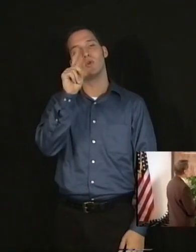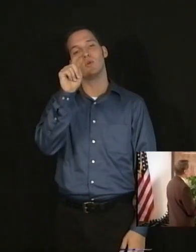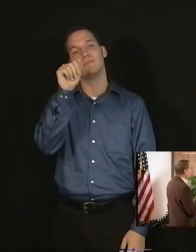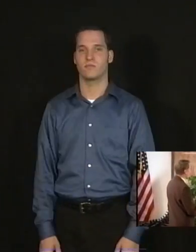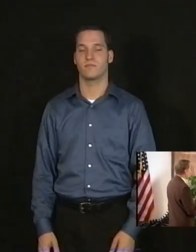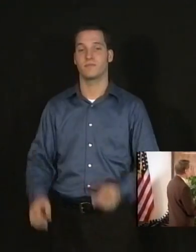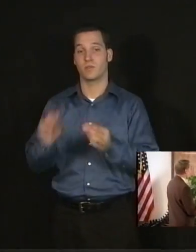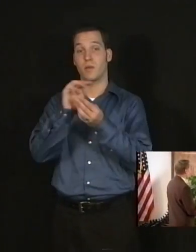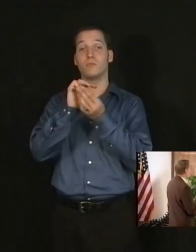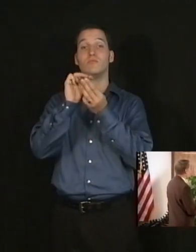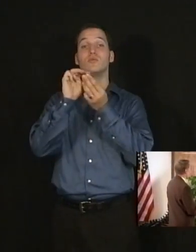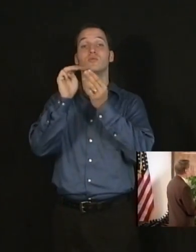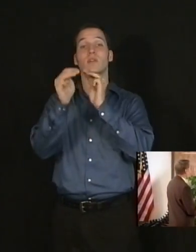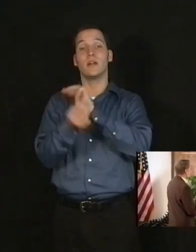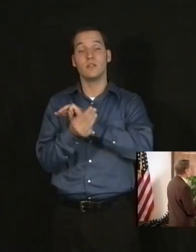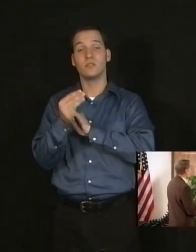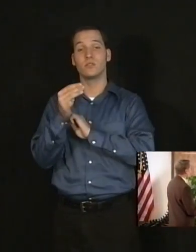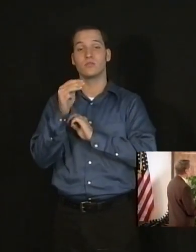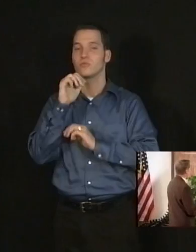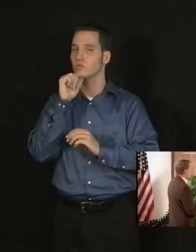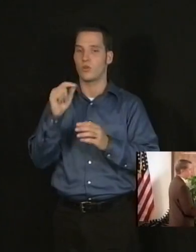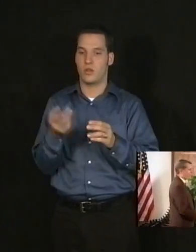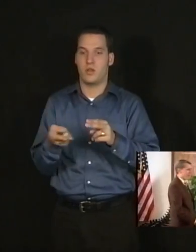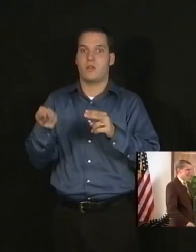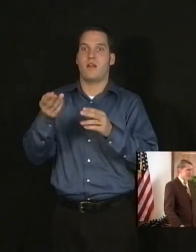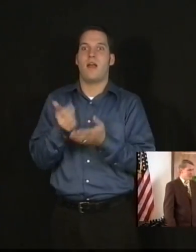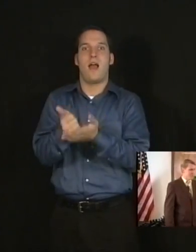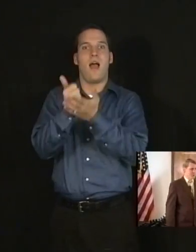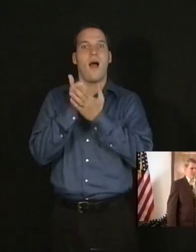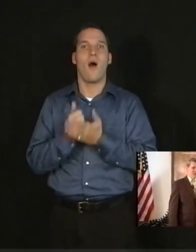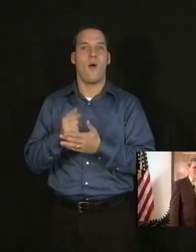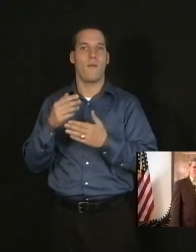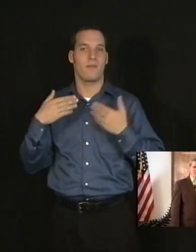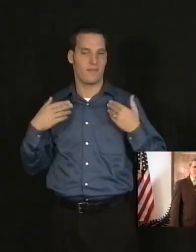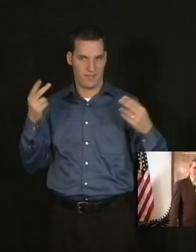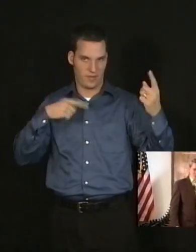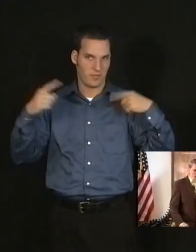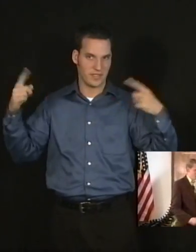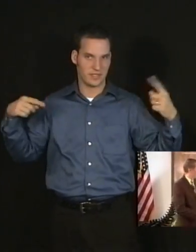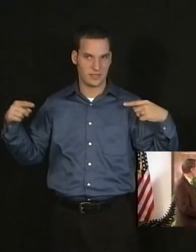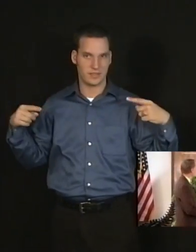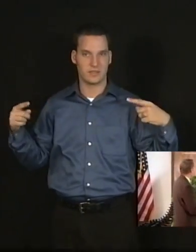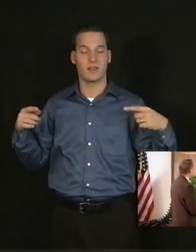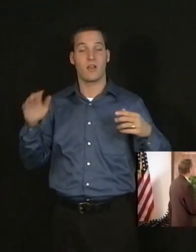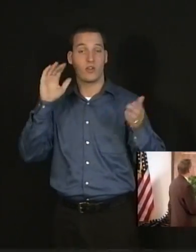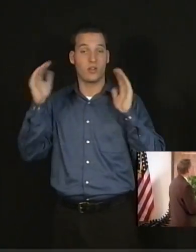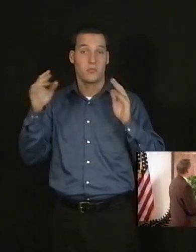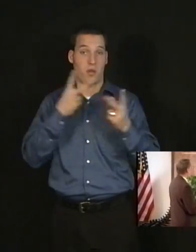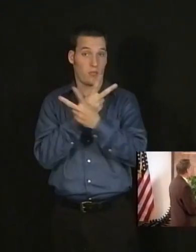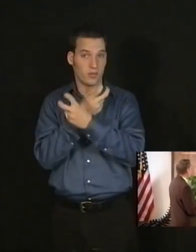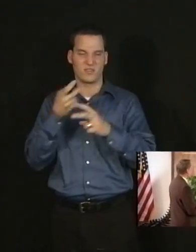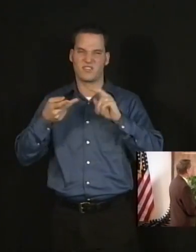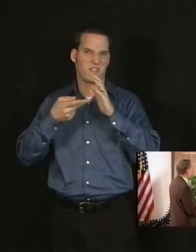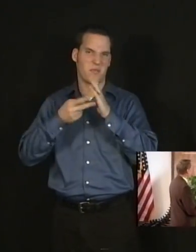not improve the species. Similar bone structure does not prove a common ancestor. It proves a common designer. Amino acids do not